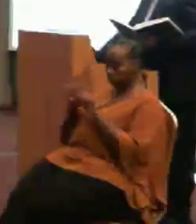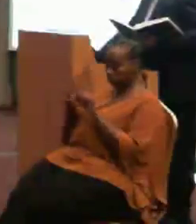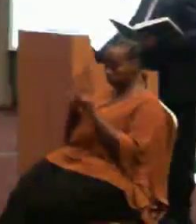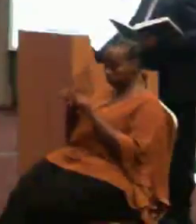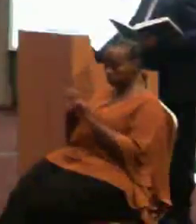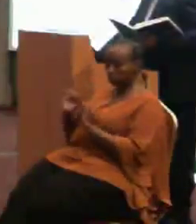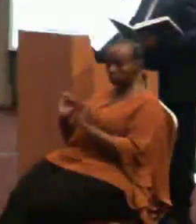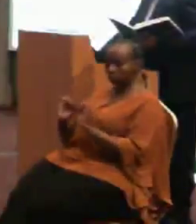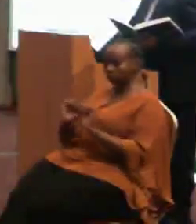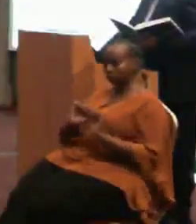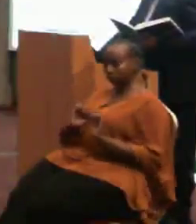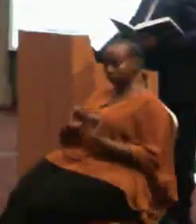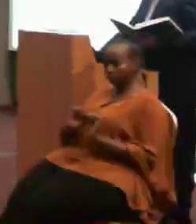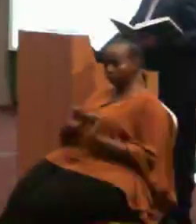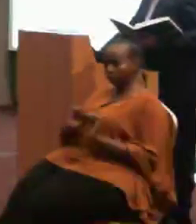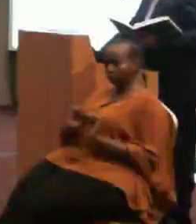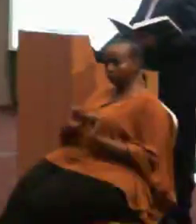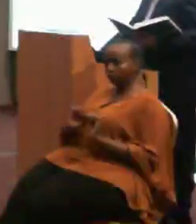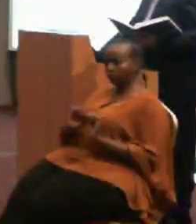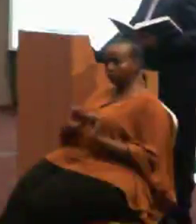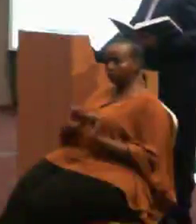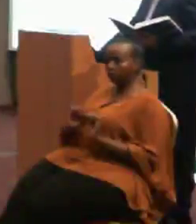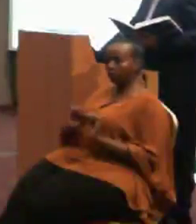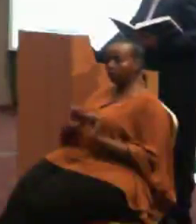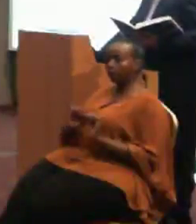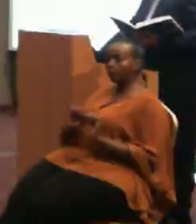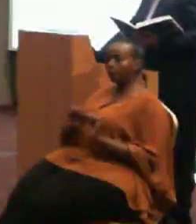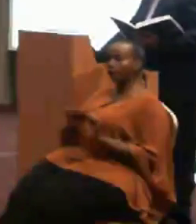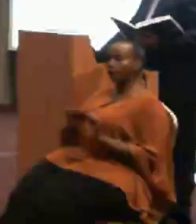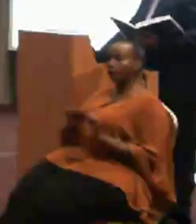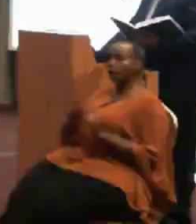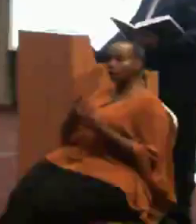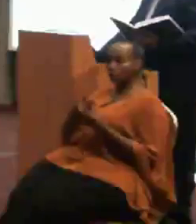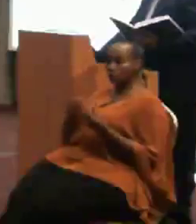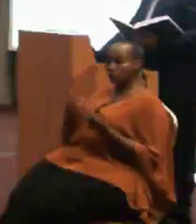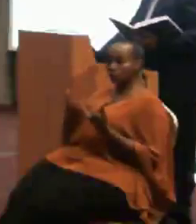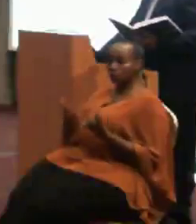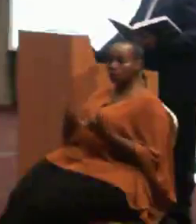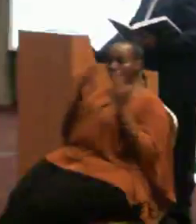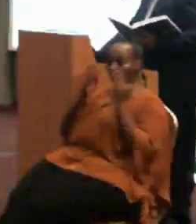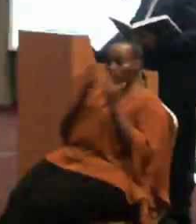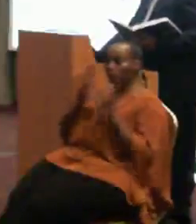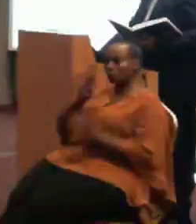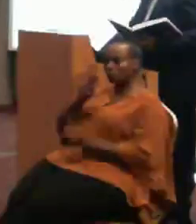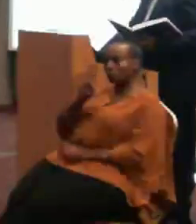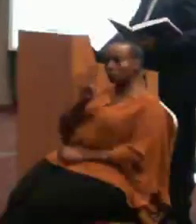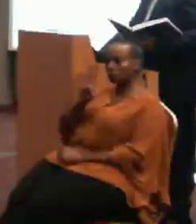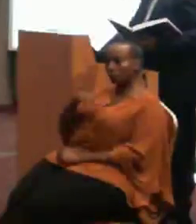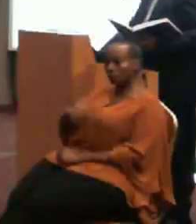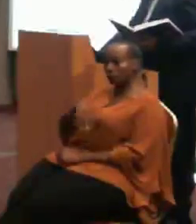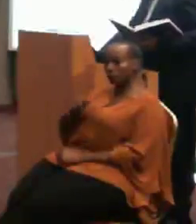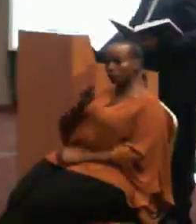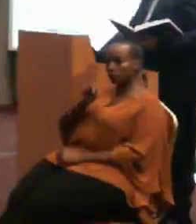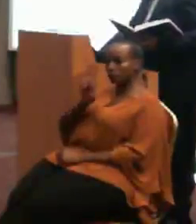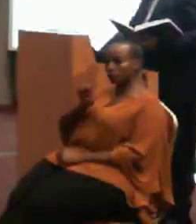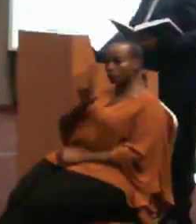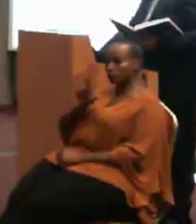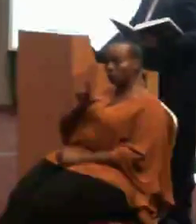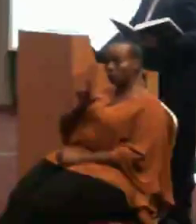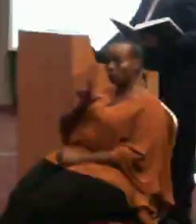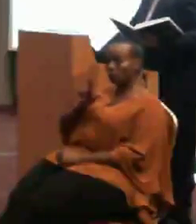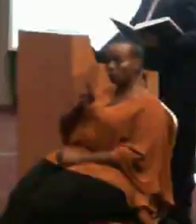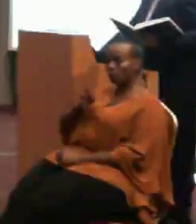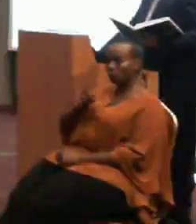we are definitely be dealing with the RABI NELS plate, and I think the update on the performance of EAF